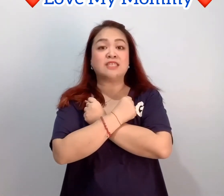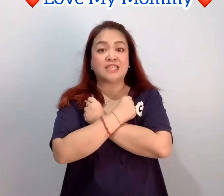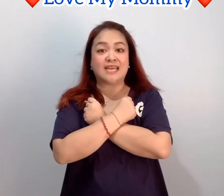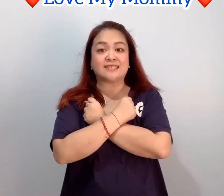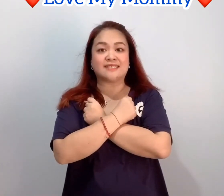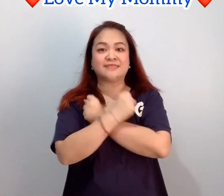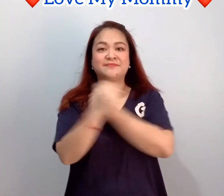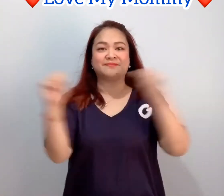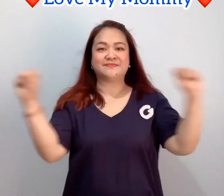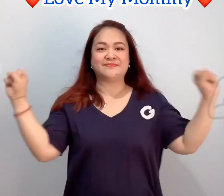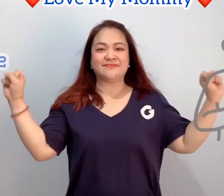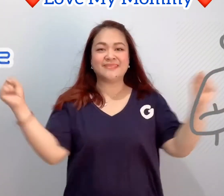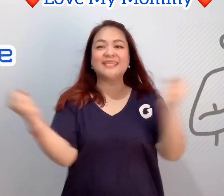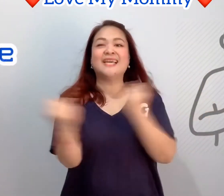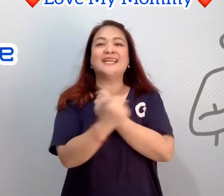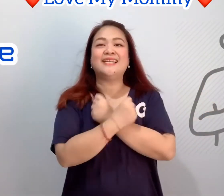chest. Love.